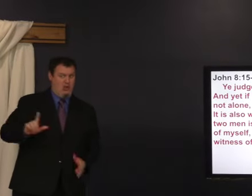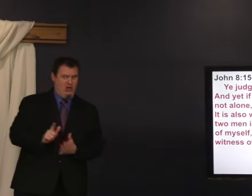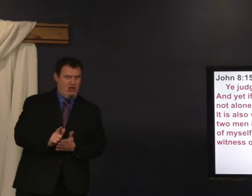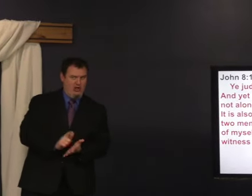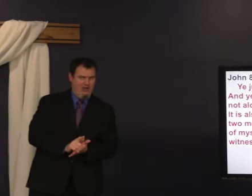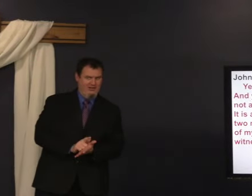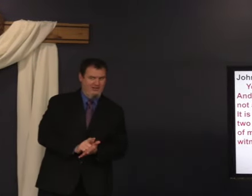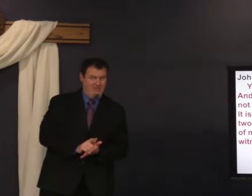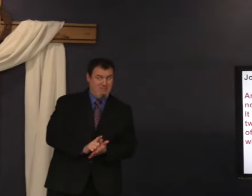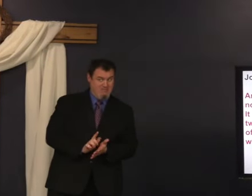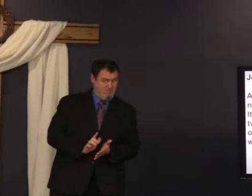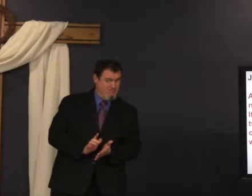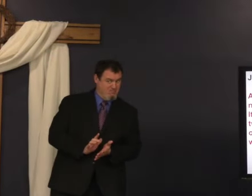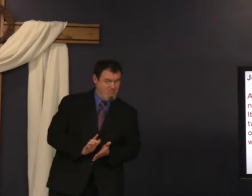This is your law.